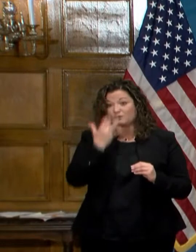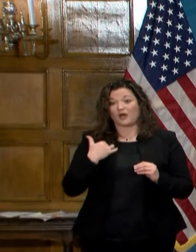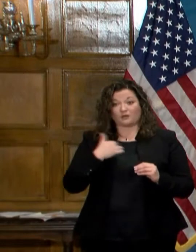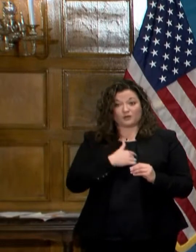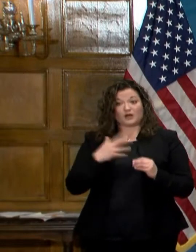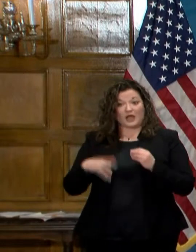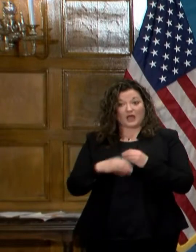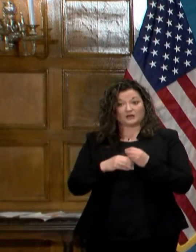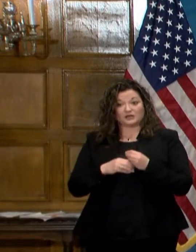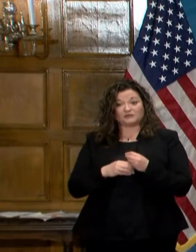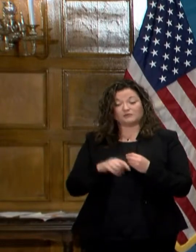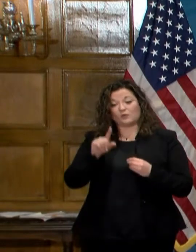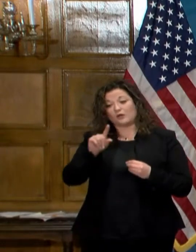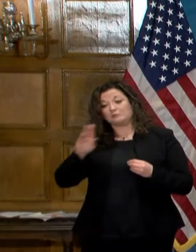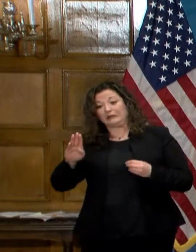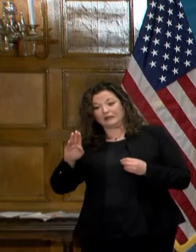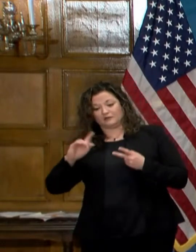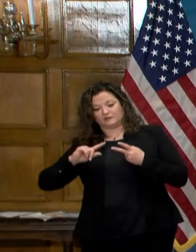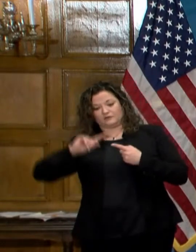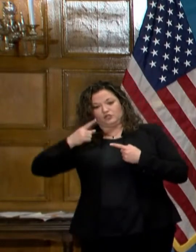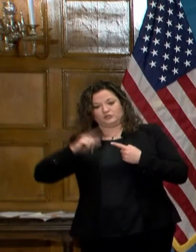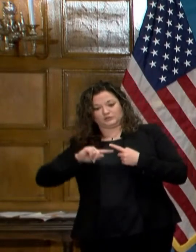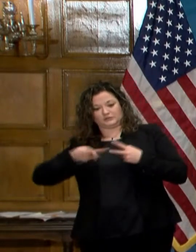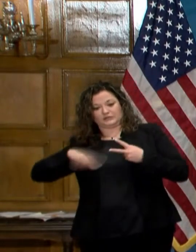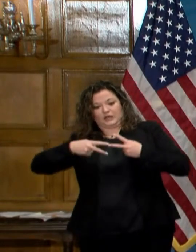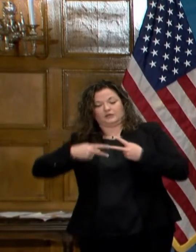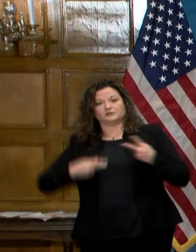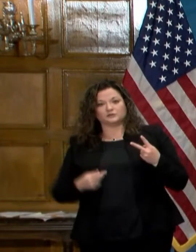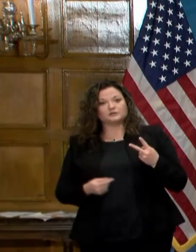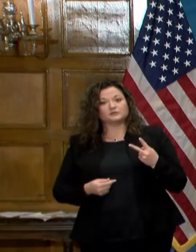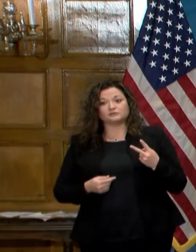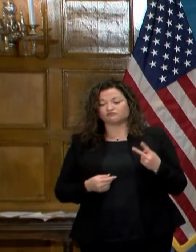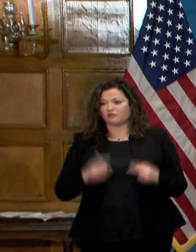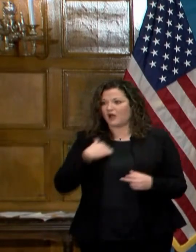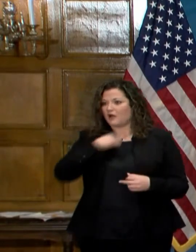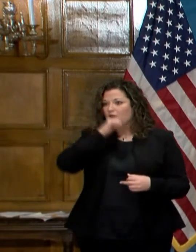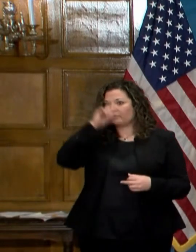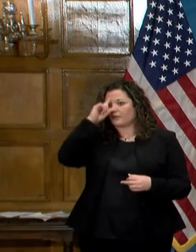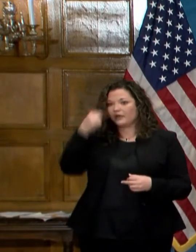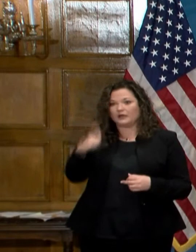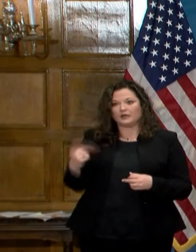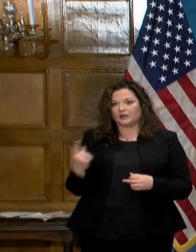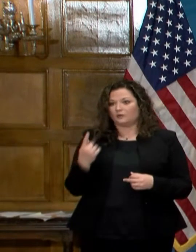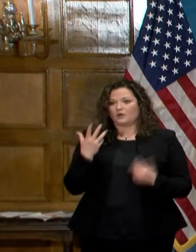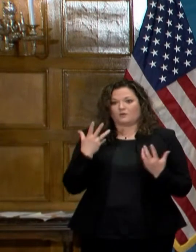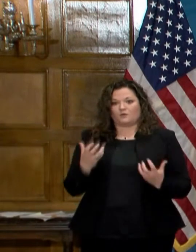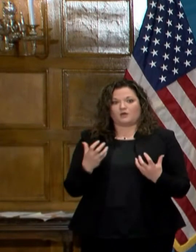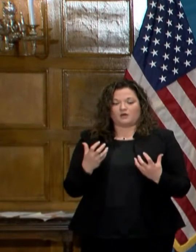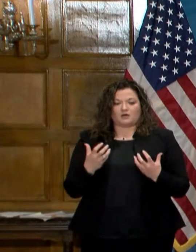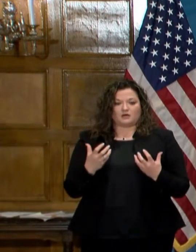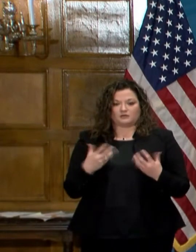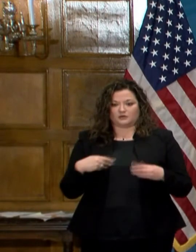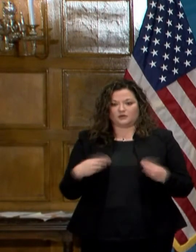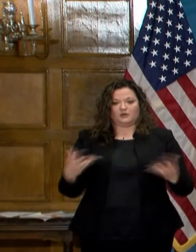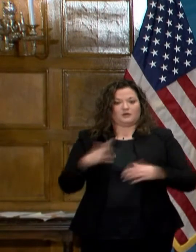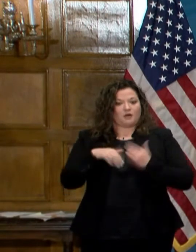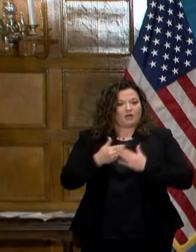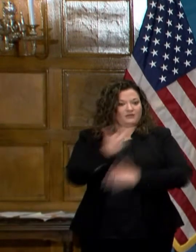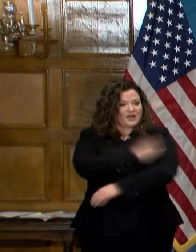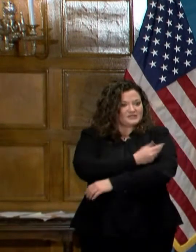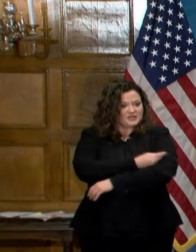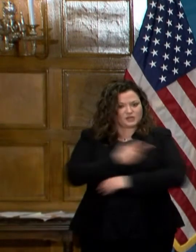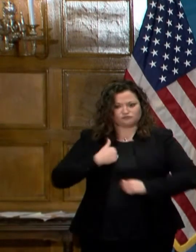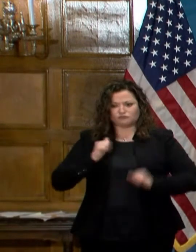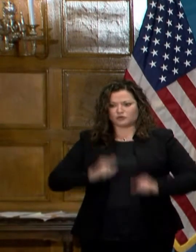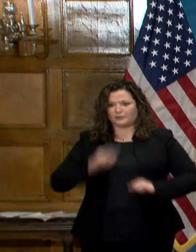two categories of Phase B. I don't think anybody who wants to get all the vaccinations out can be satisfied with